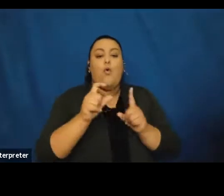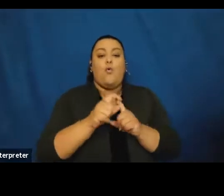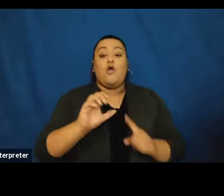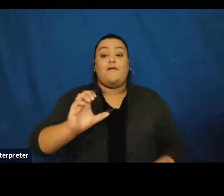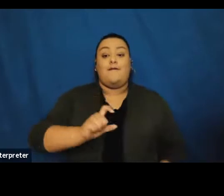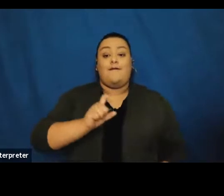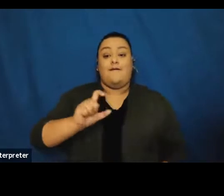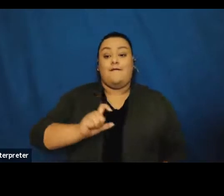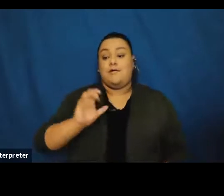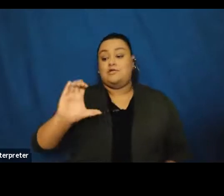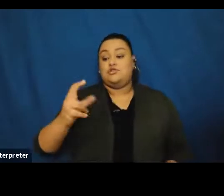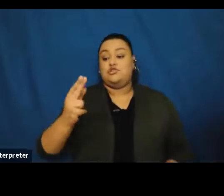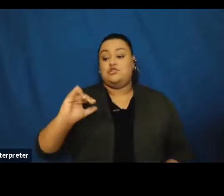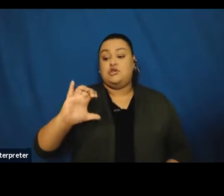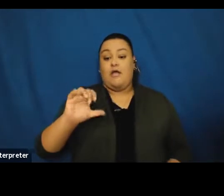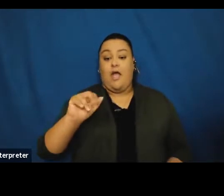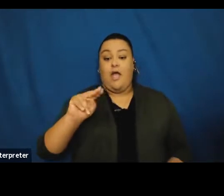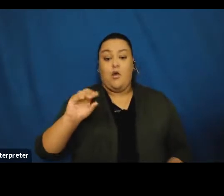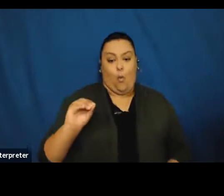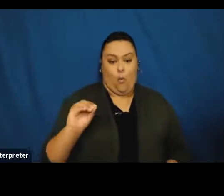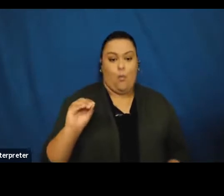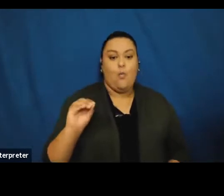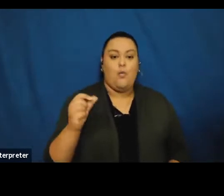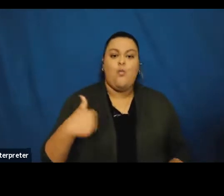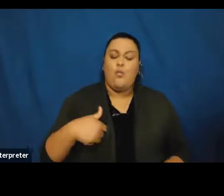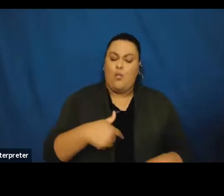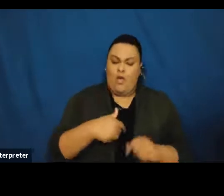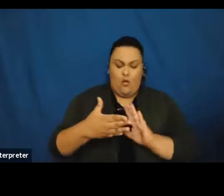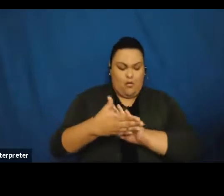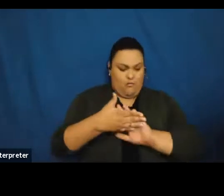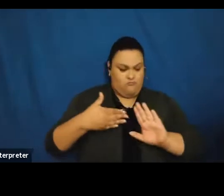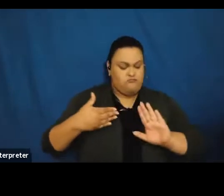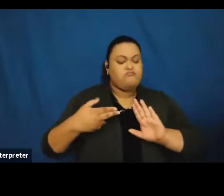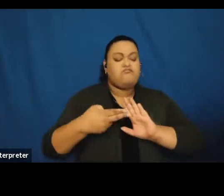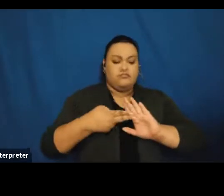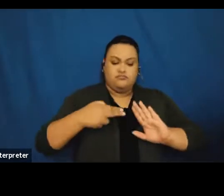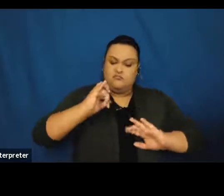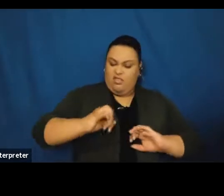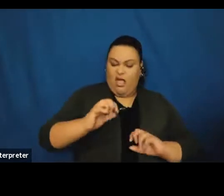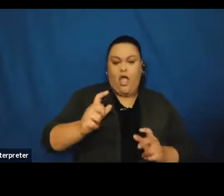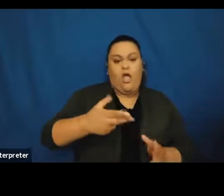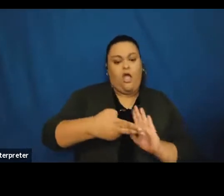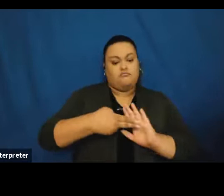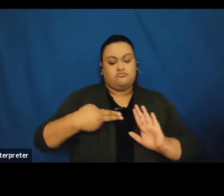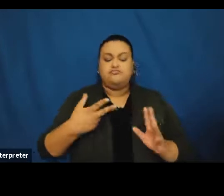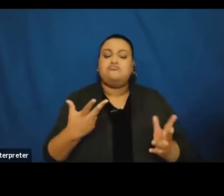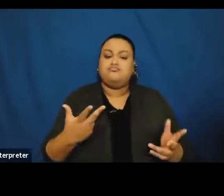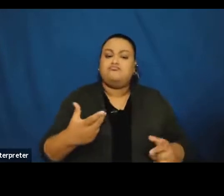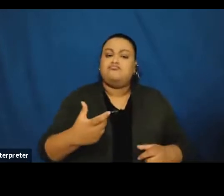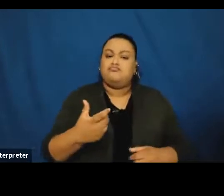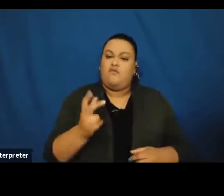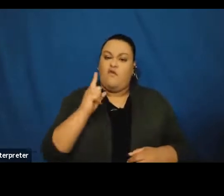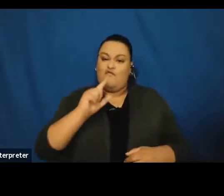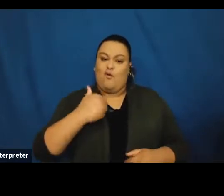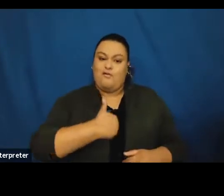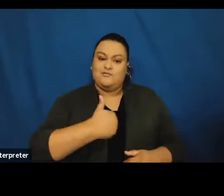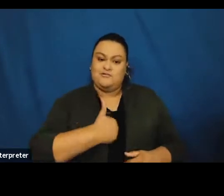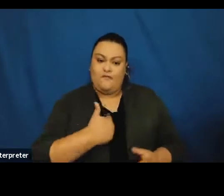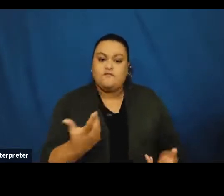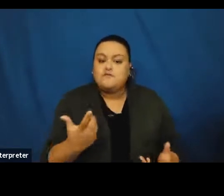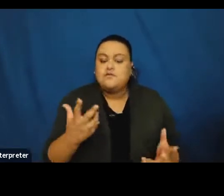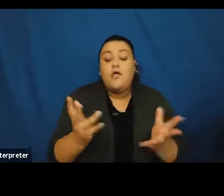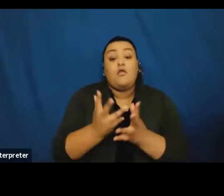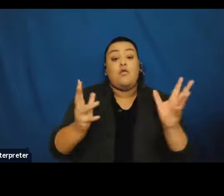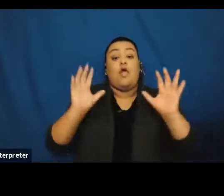to dramatize and call ourselves Chicanos and Chicanas. And so a bunch of wonderful,